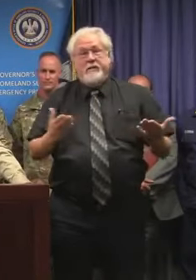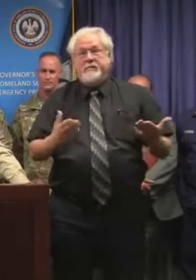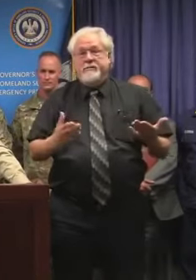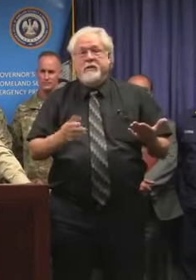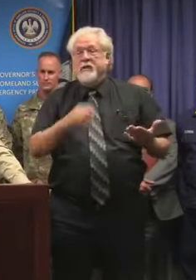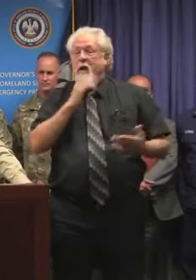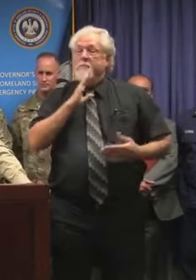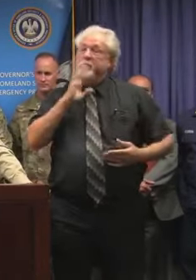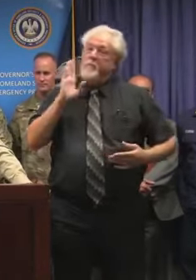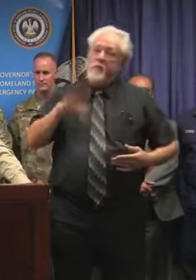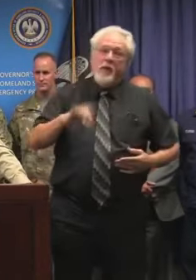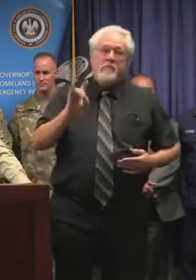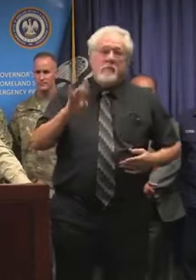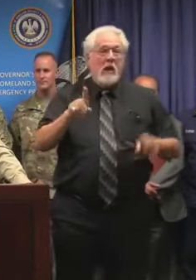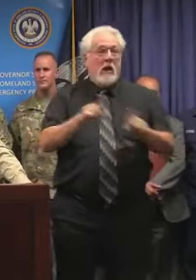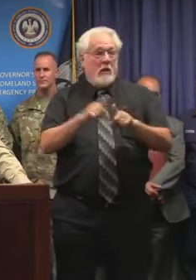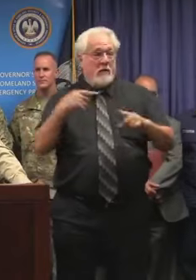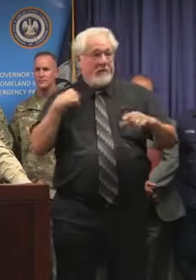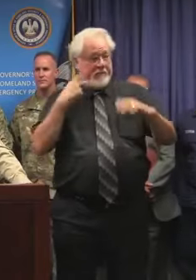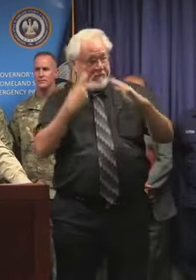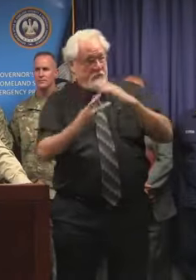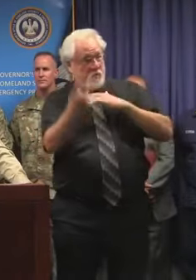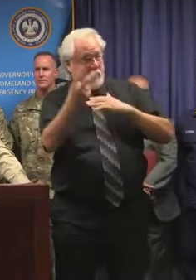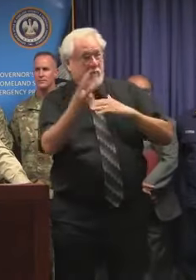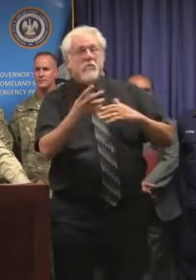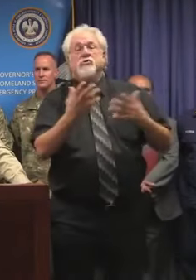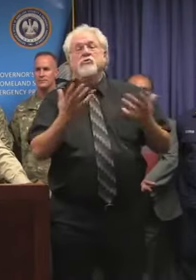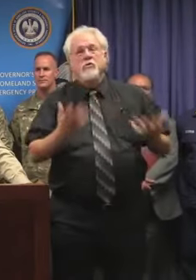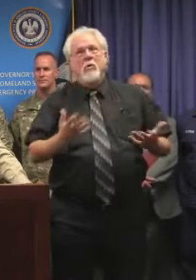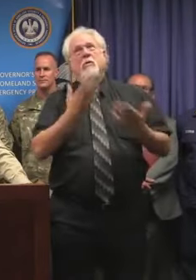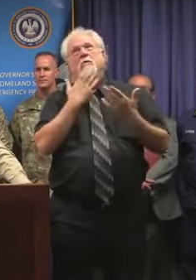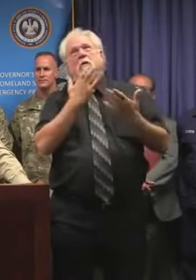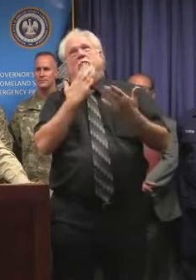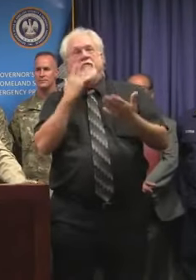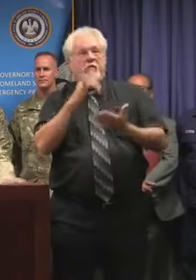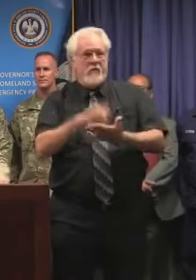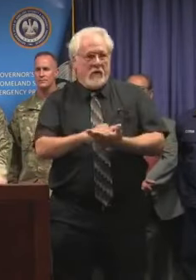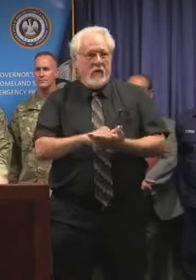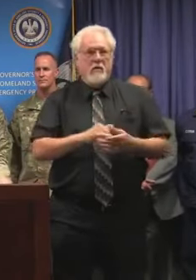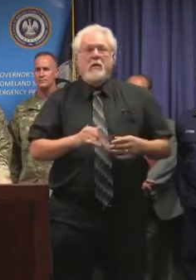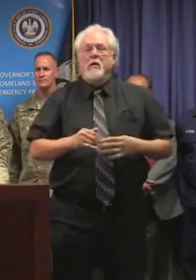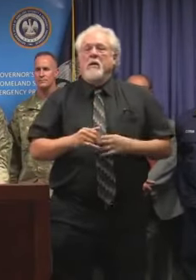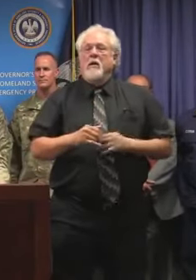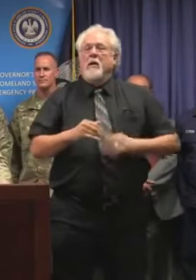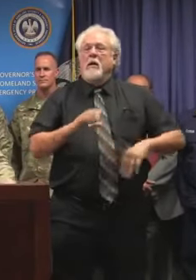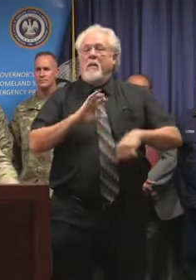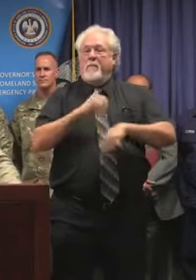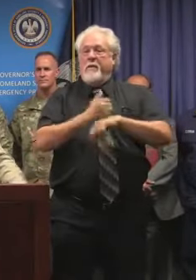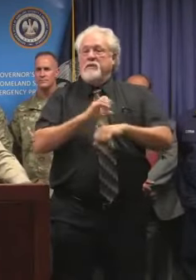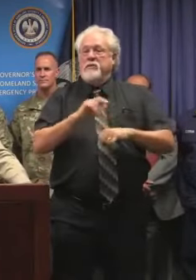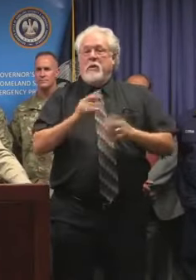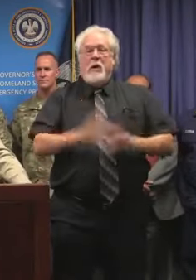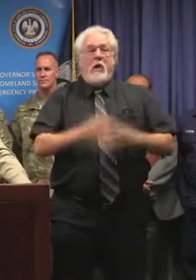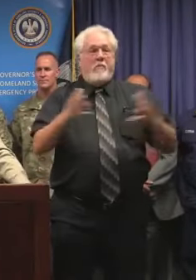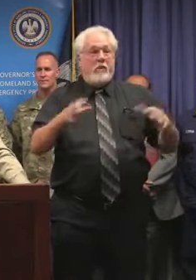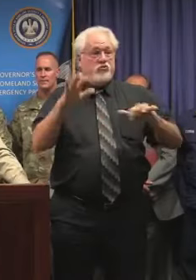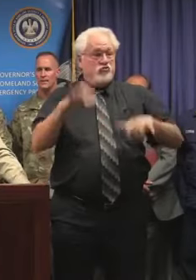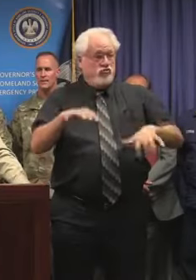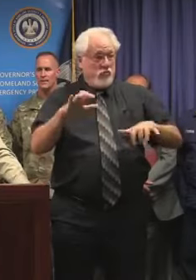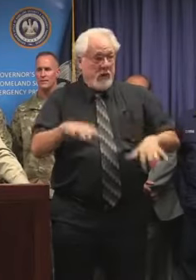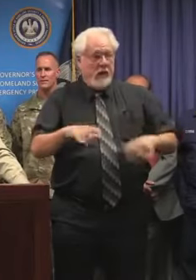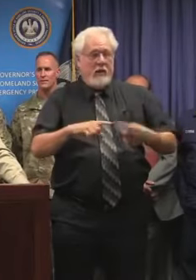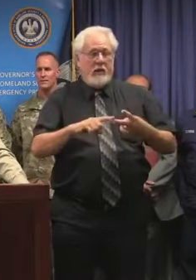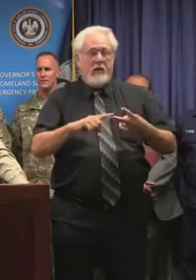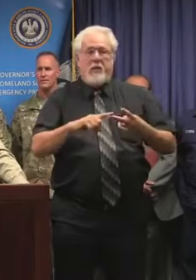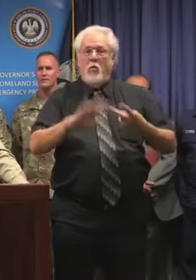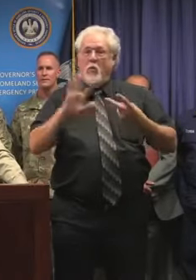as bad as had been forecasted, and so we're very thankful for that based upon the amount of rainfall, the severity of the